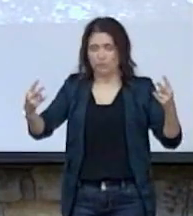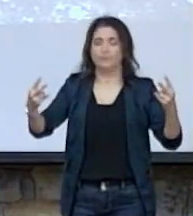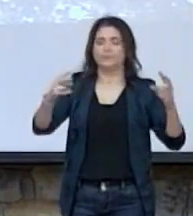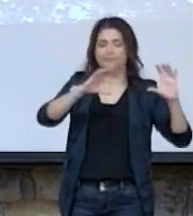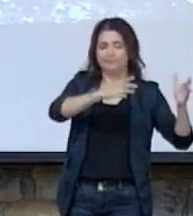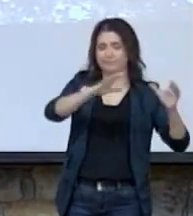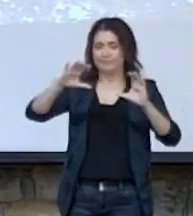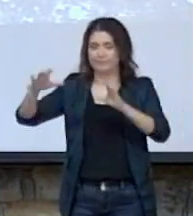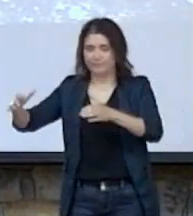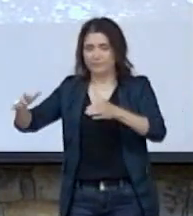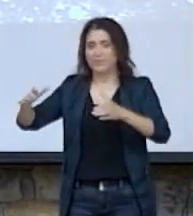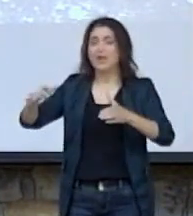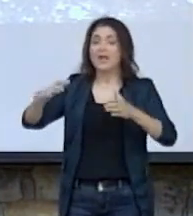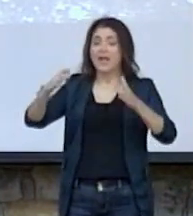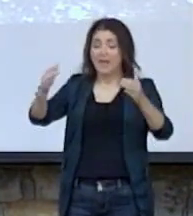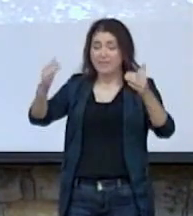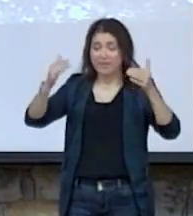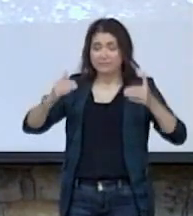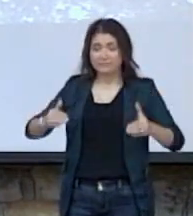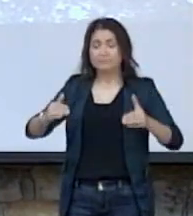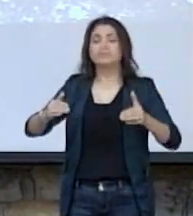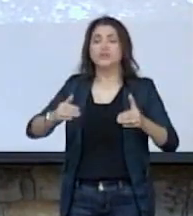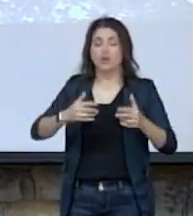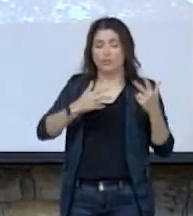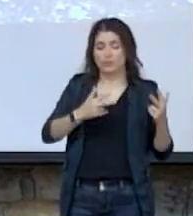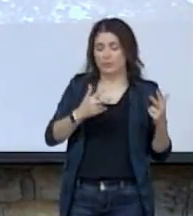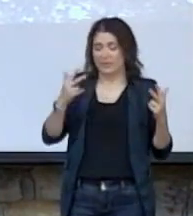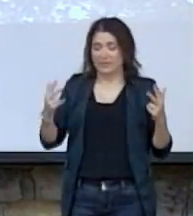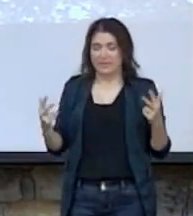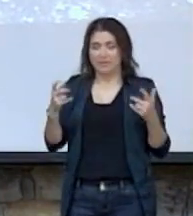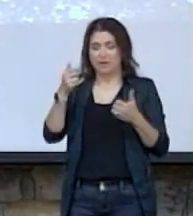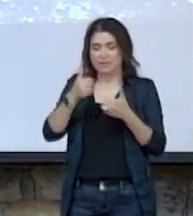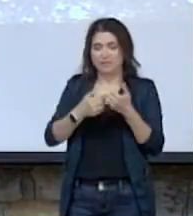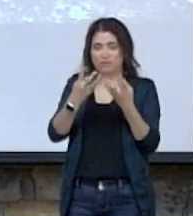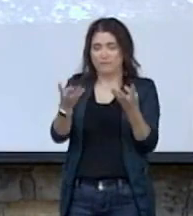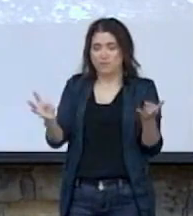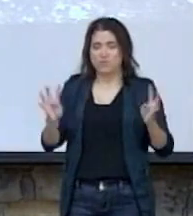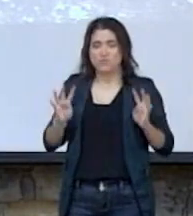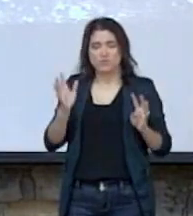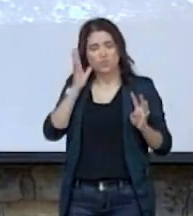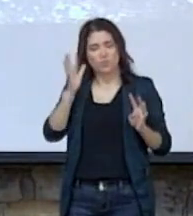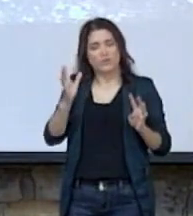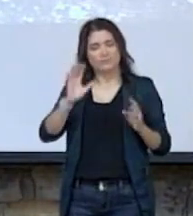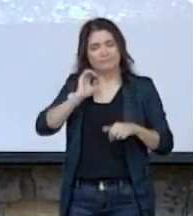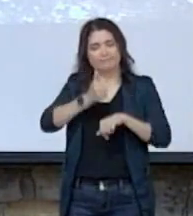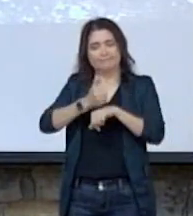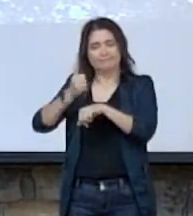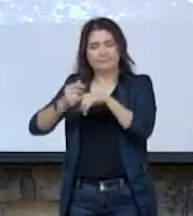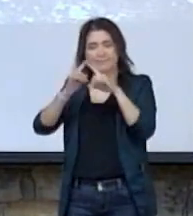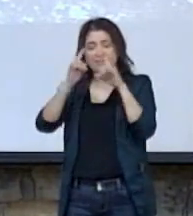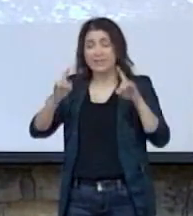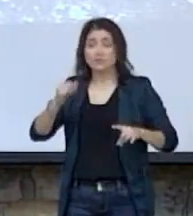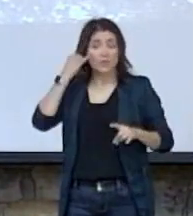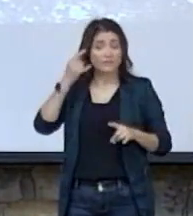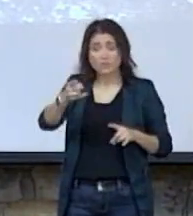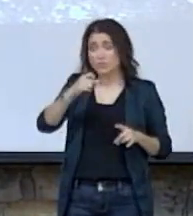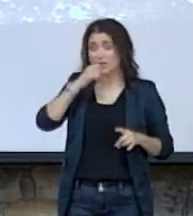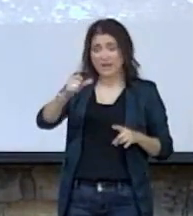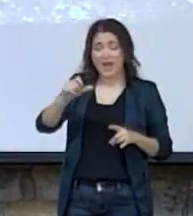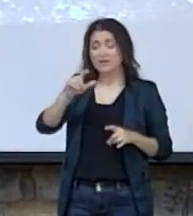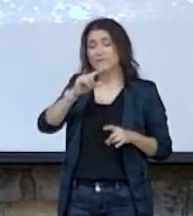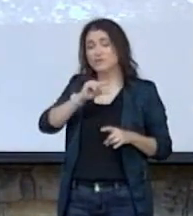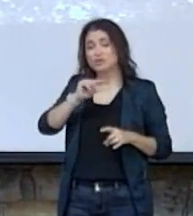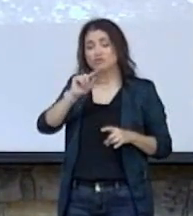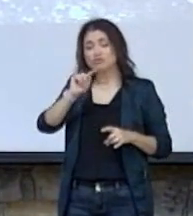the tabernacle. And then the rest of the camp, three on each of the four sides, would set up their tents. So if you weren't of the tribe of Levi, you would be